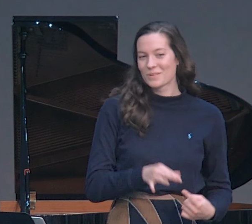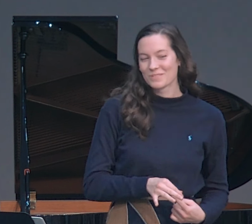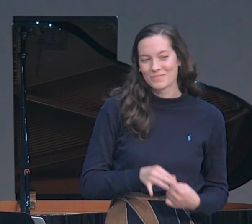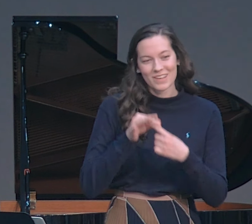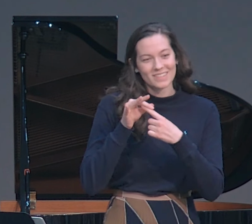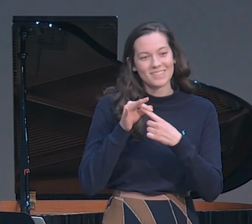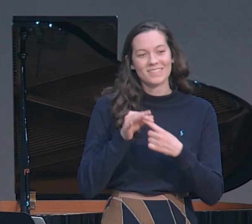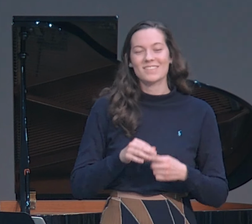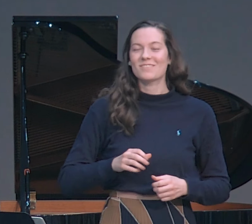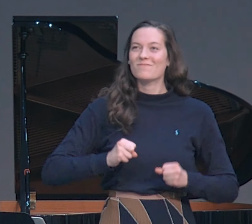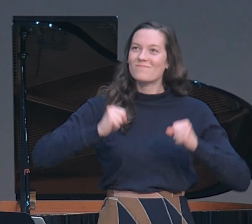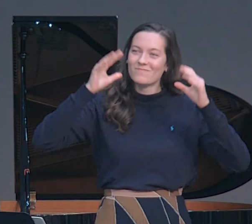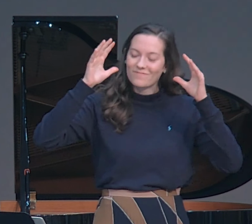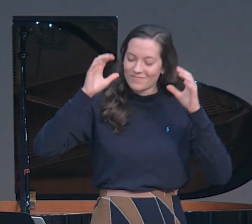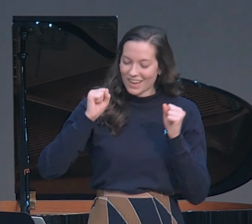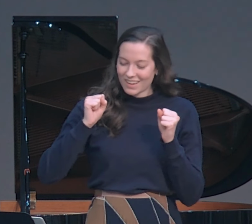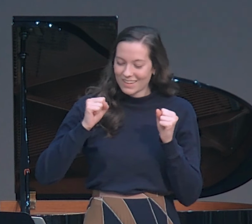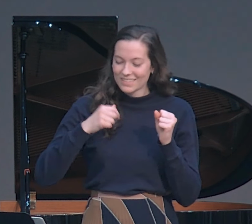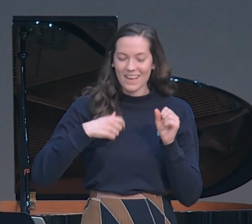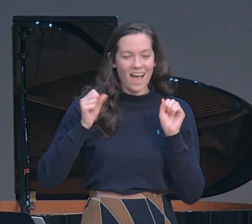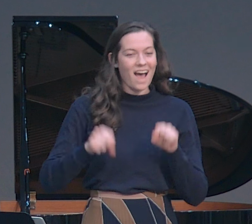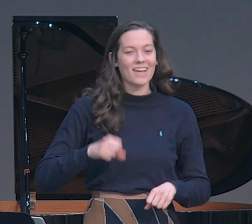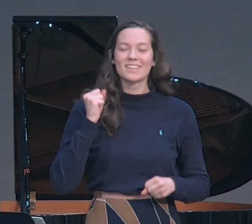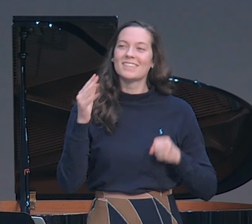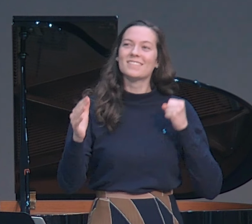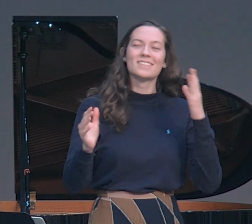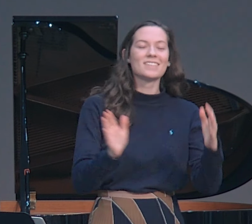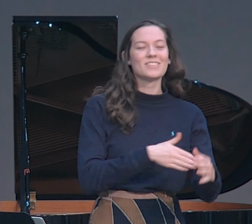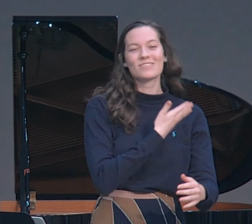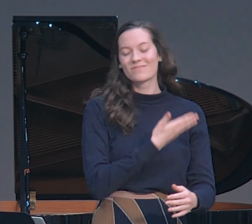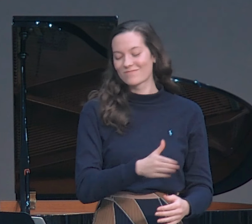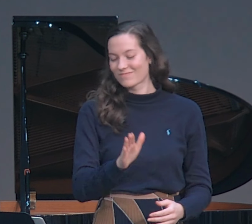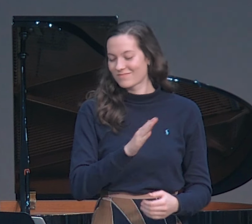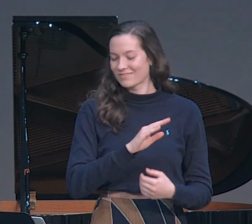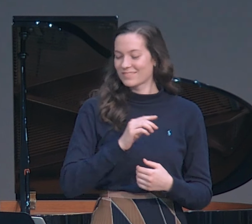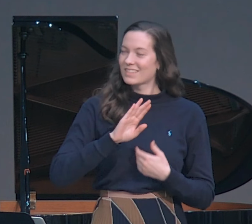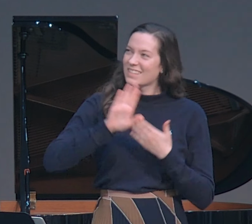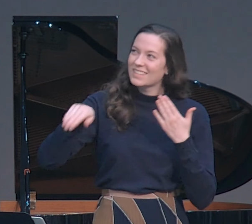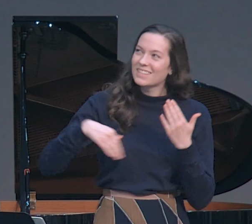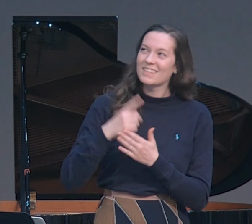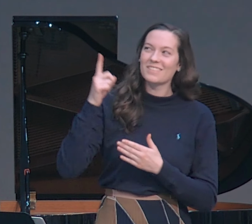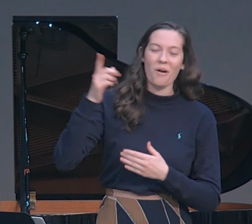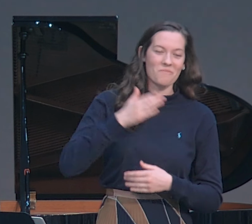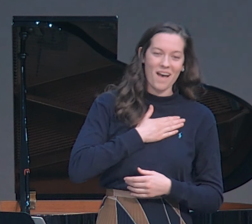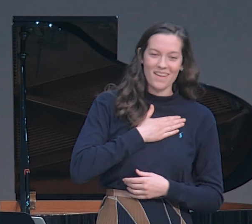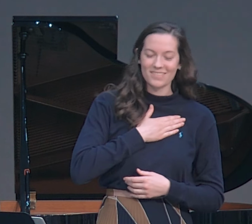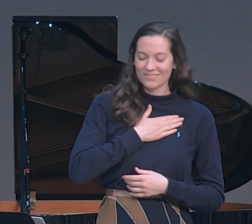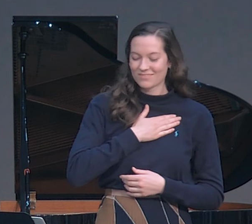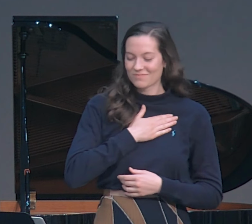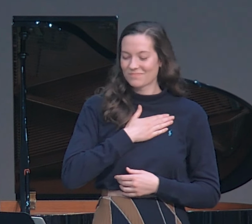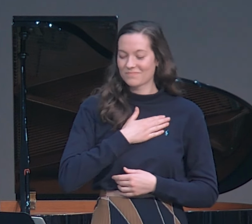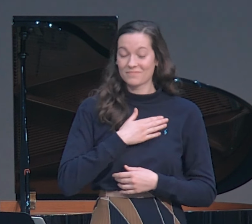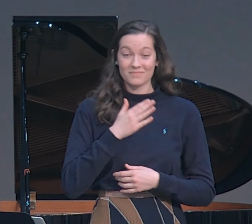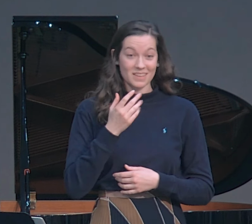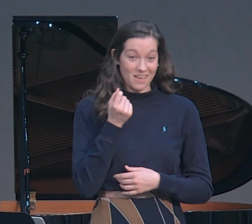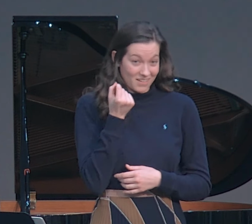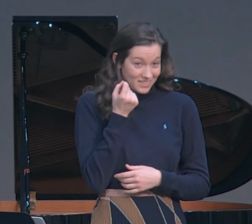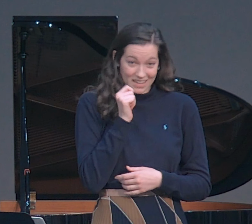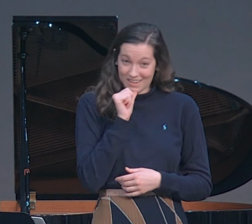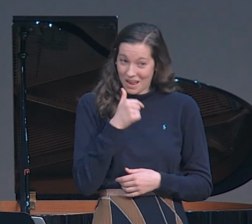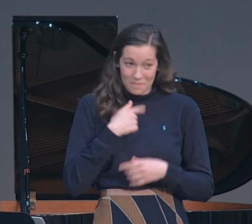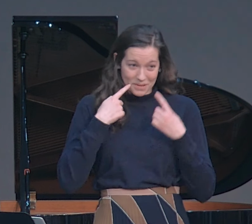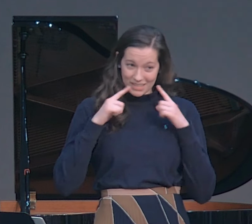how strange and divine! I can see all is mine, yet not I,